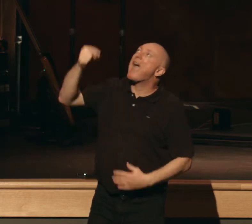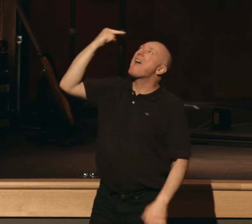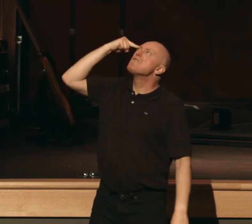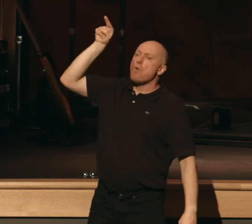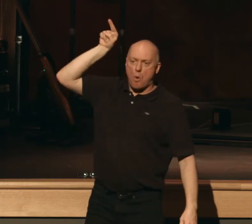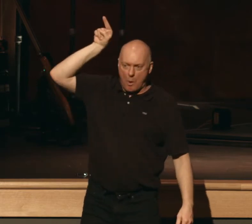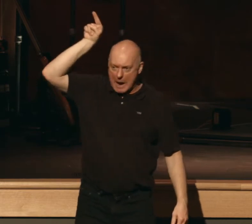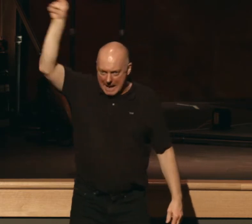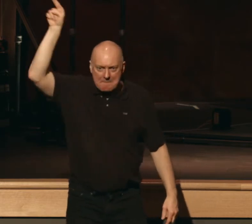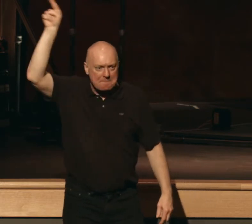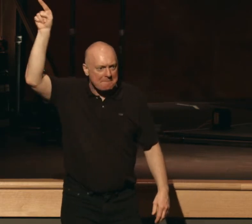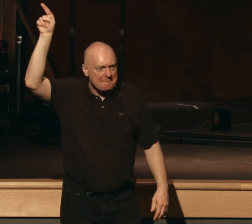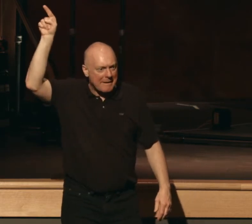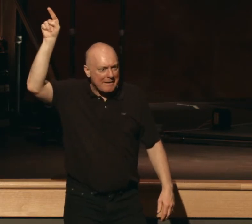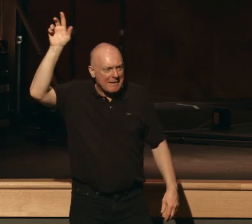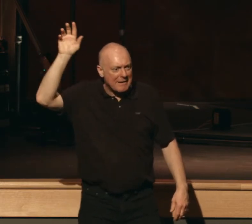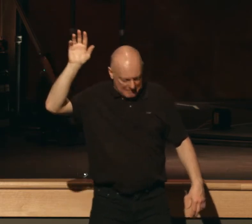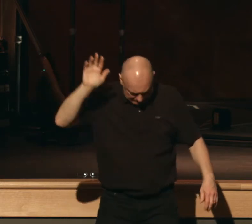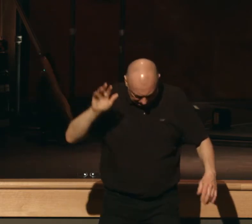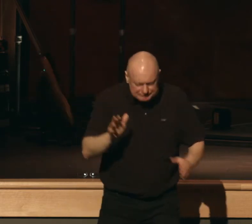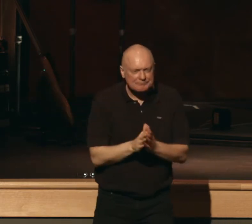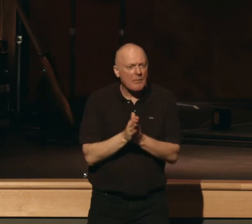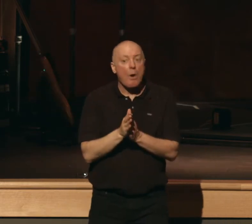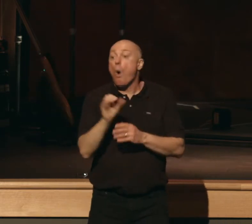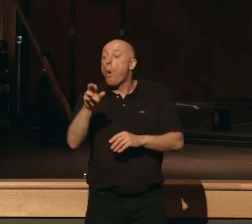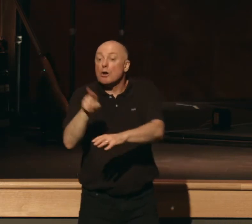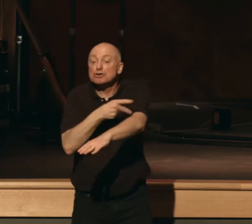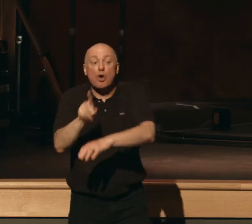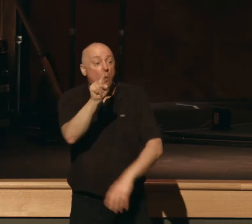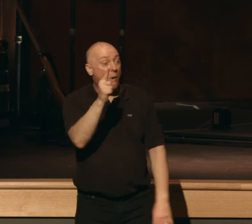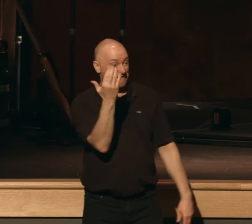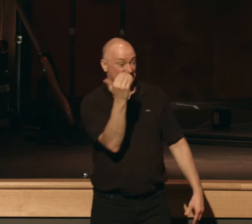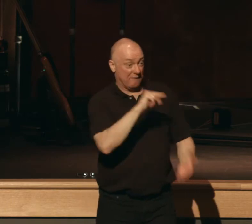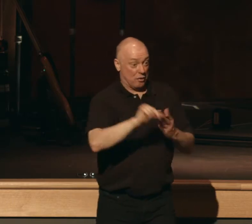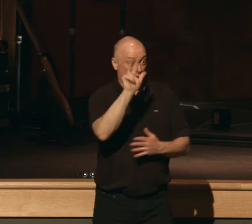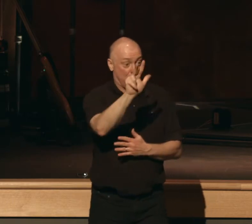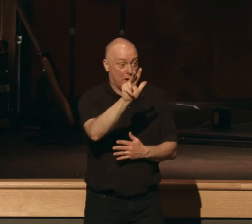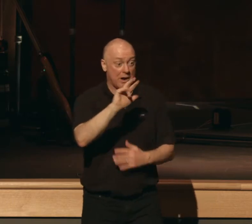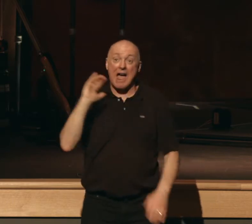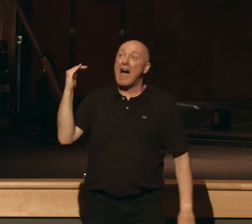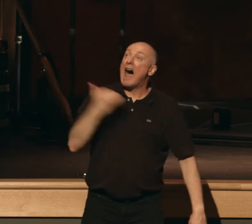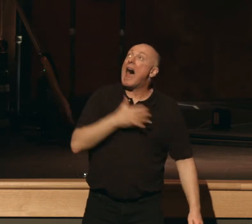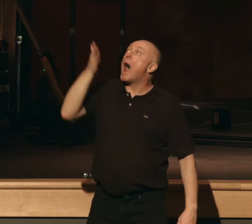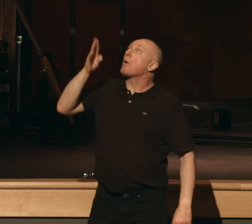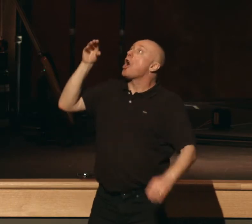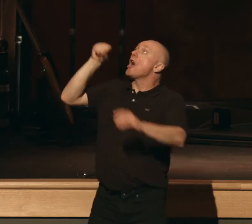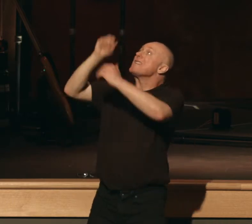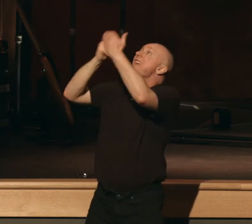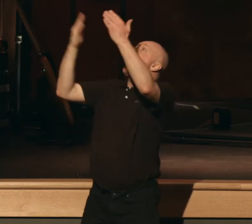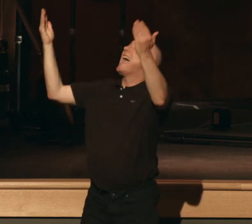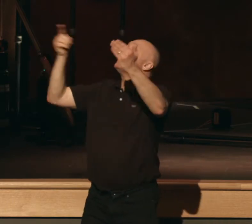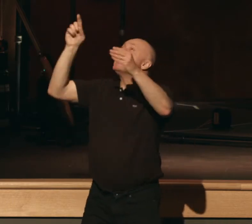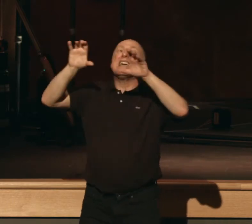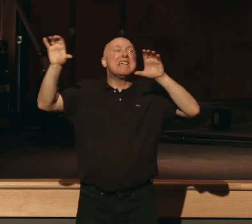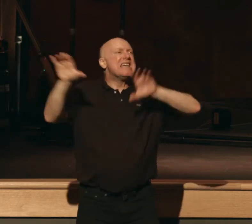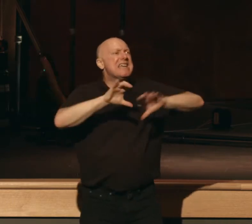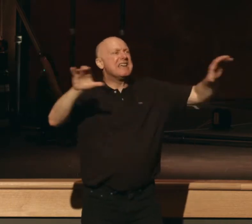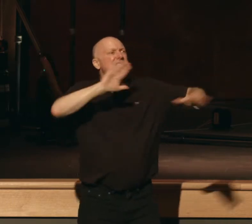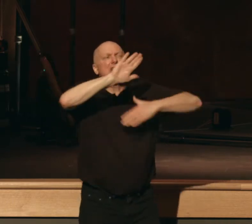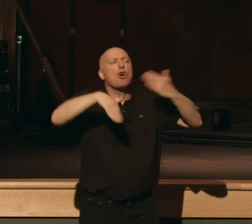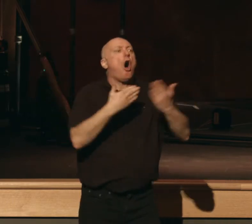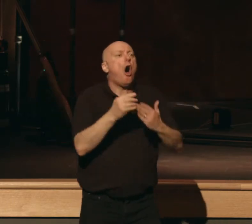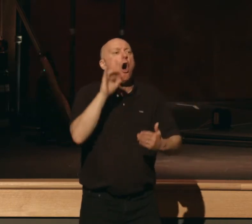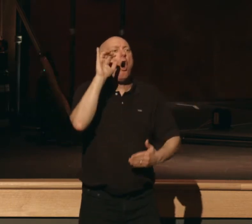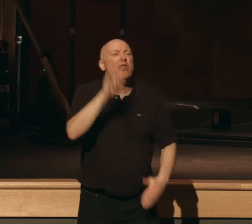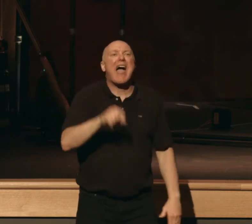and for him. Or consider Psalm 115, verse 3. Our God is in the heavens. He does all that